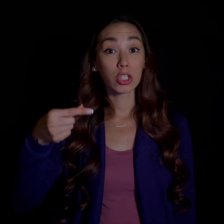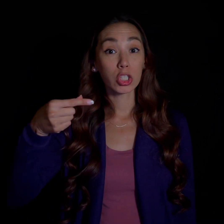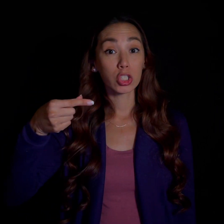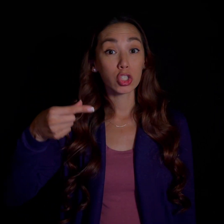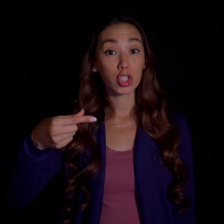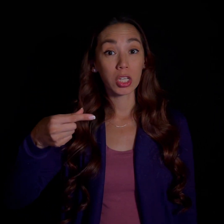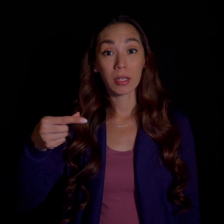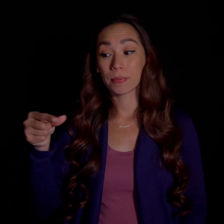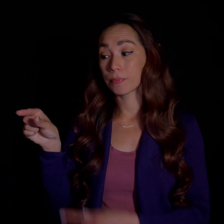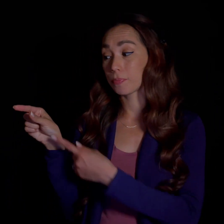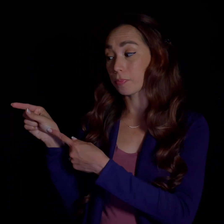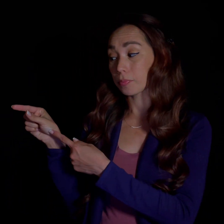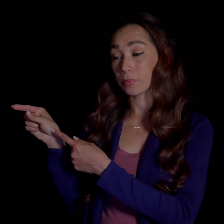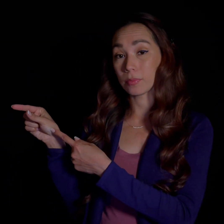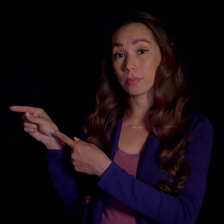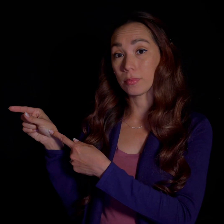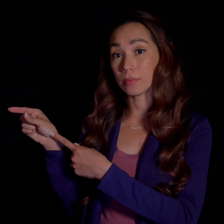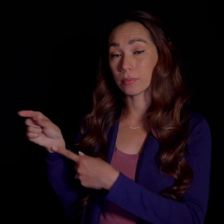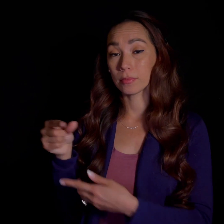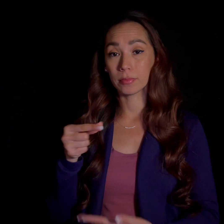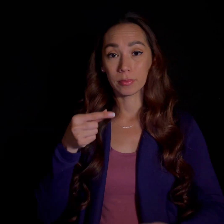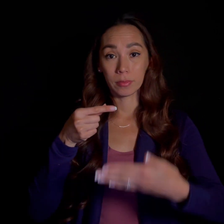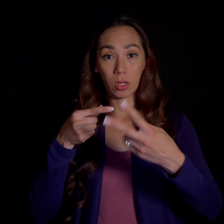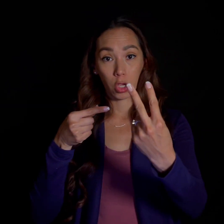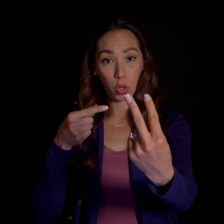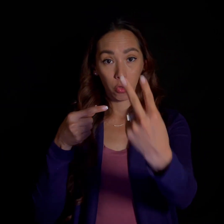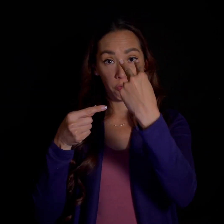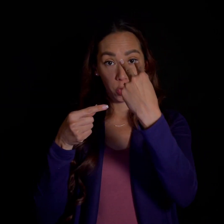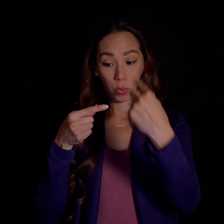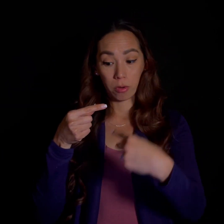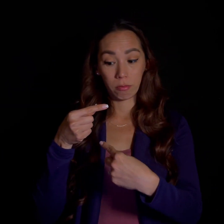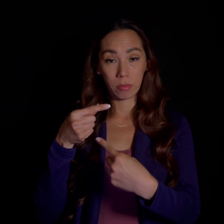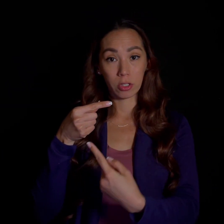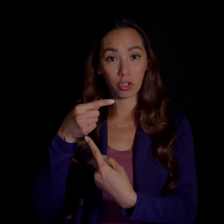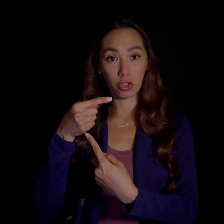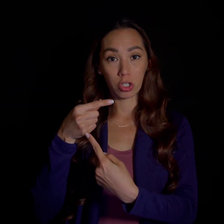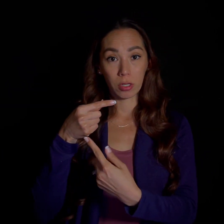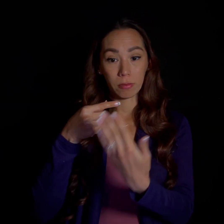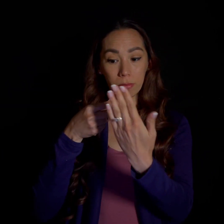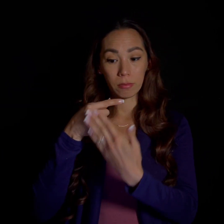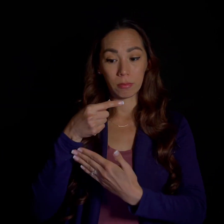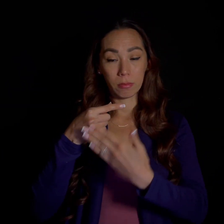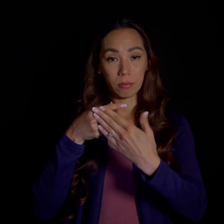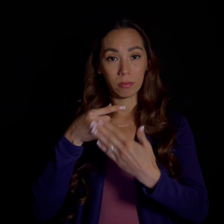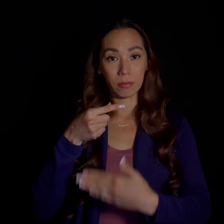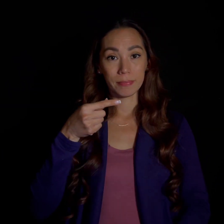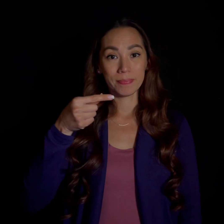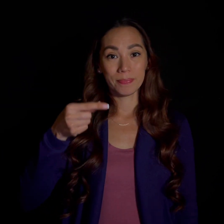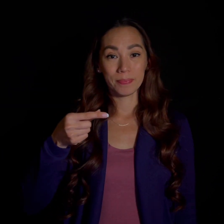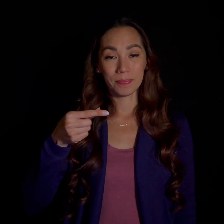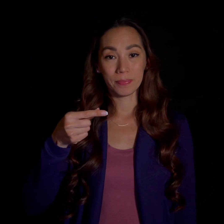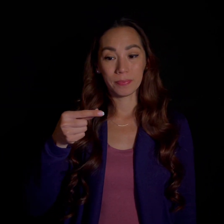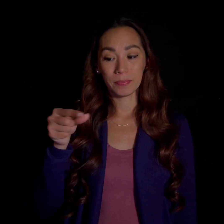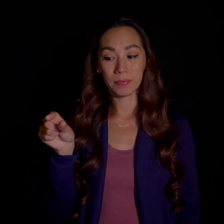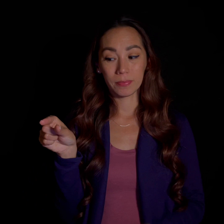Moving on to G. So G, you're going to show a little bit of the back of your hand towards the viewer. Your thumb is